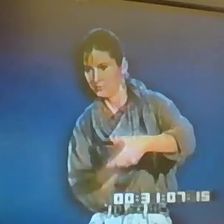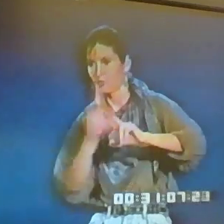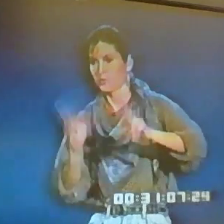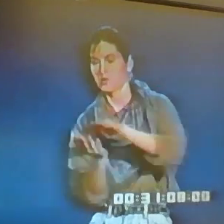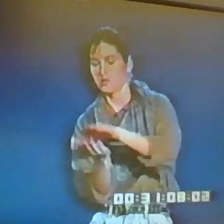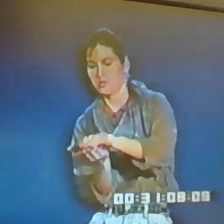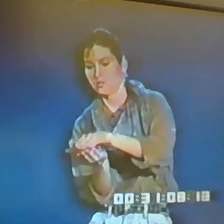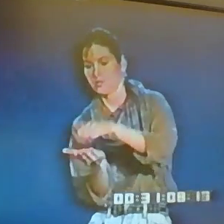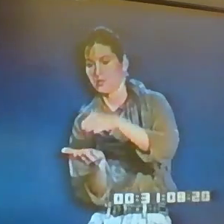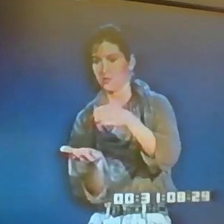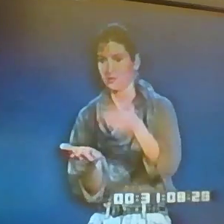for the dish.